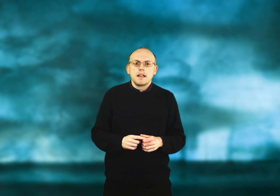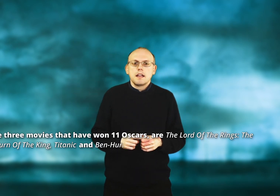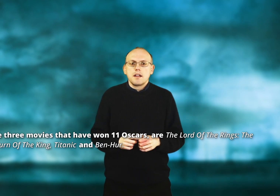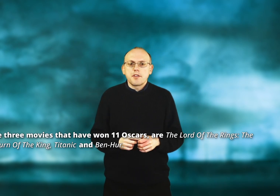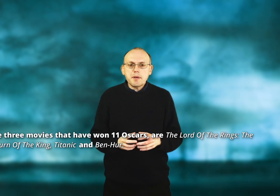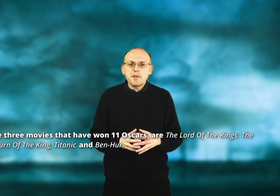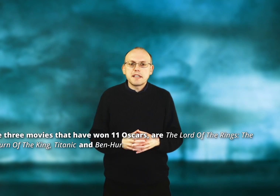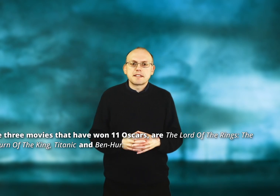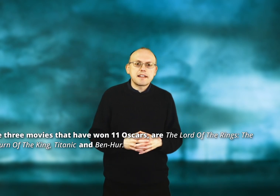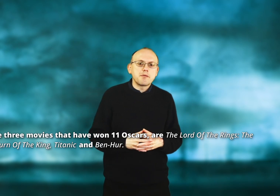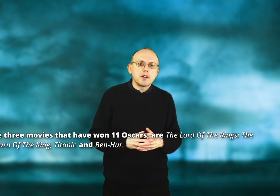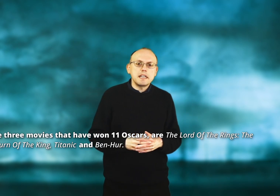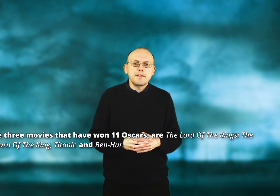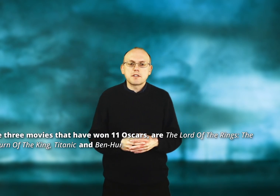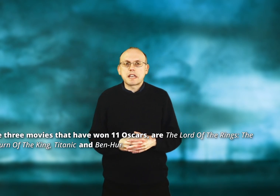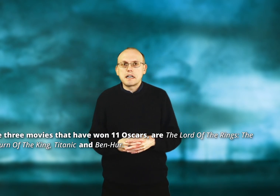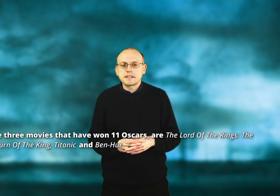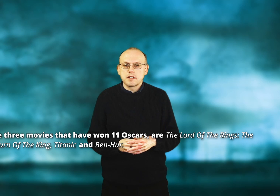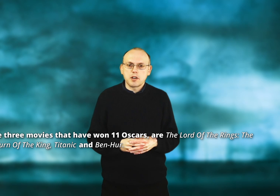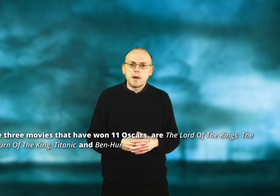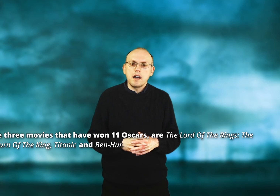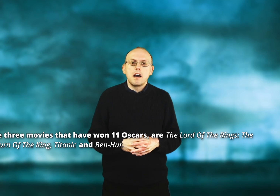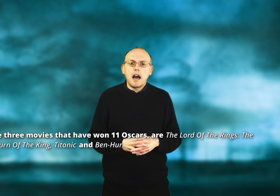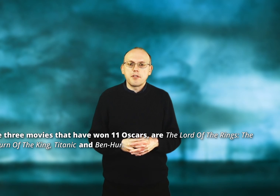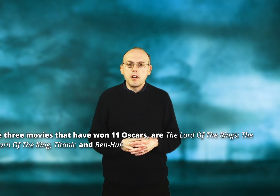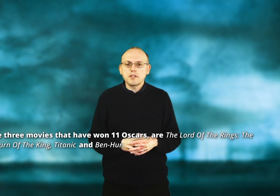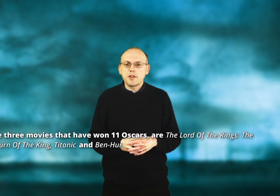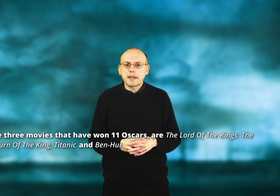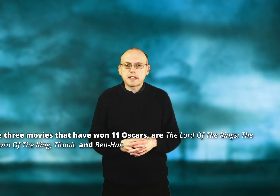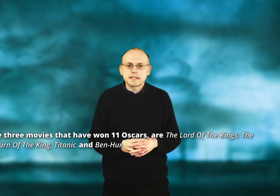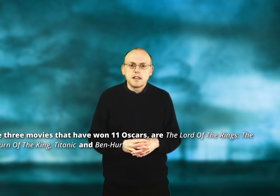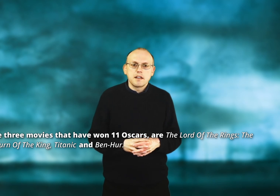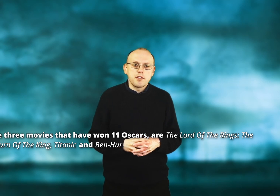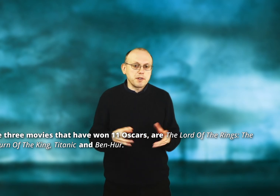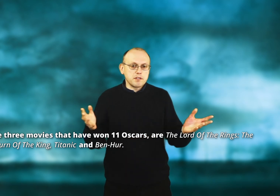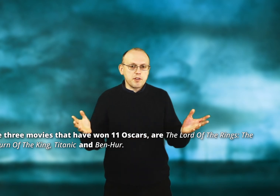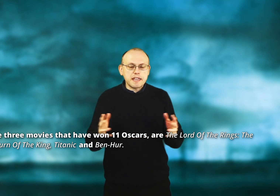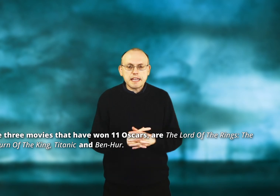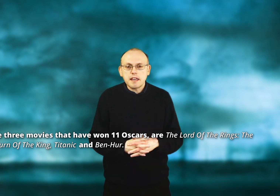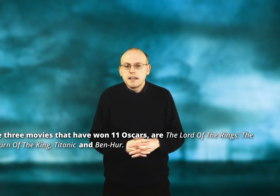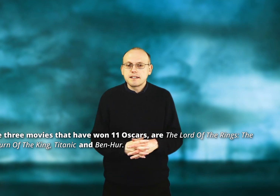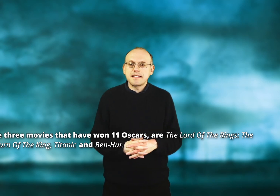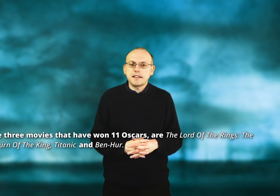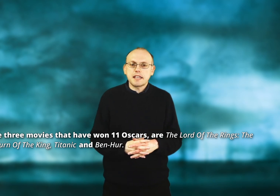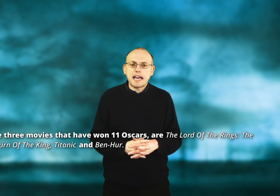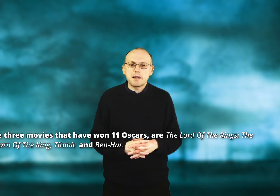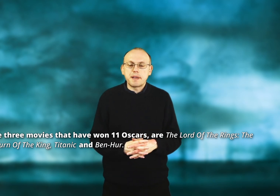the 3 movies that have won 11 Oscars, comma, are The Lord of the Rings, The Return of the King, Titanic, and